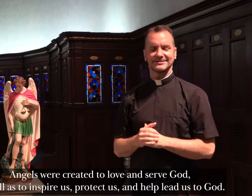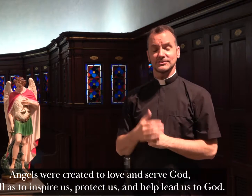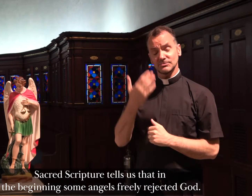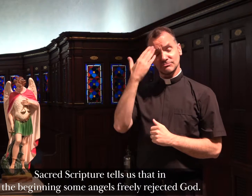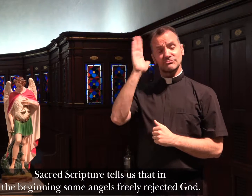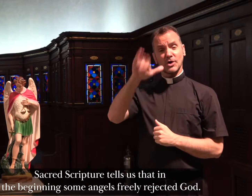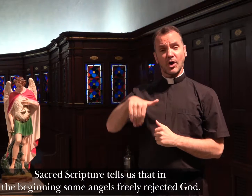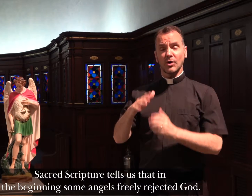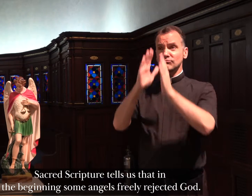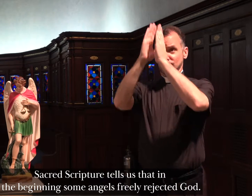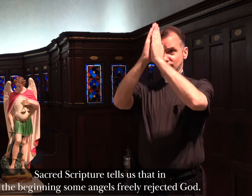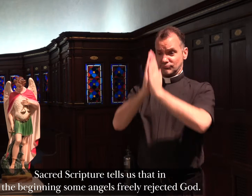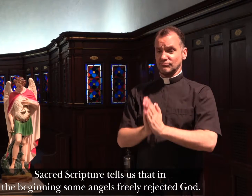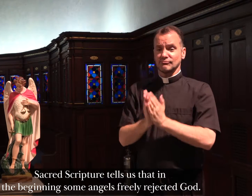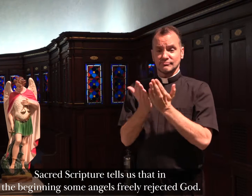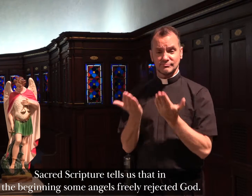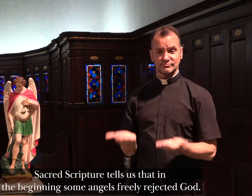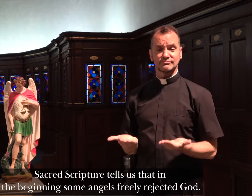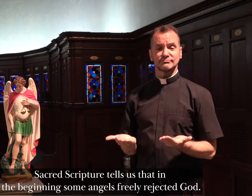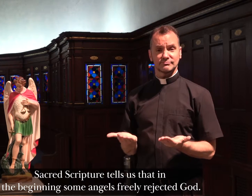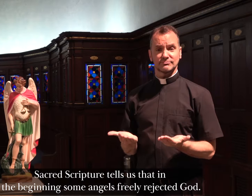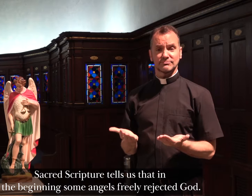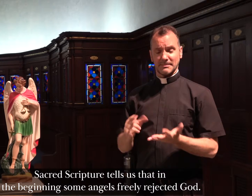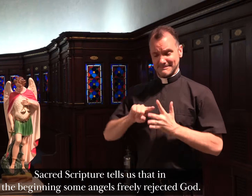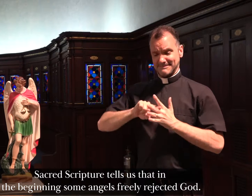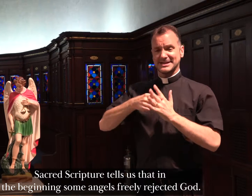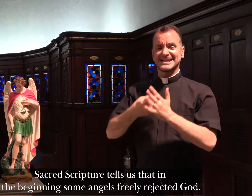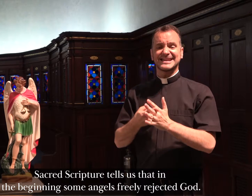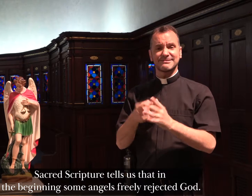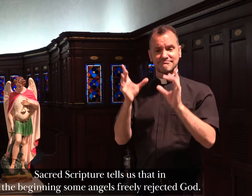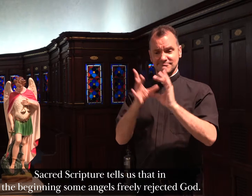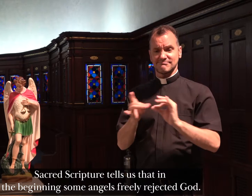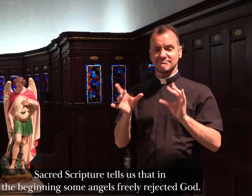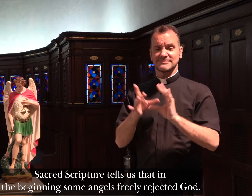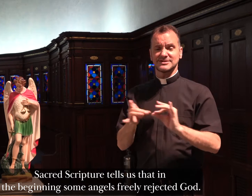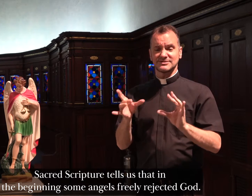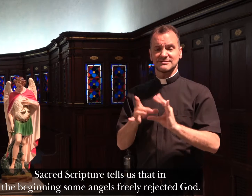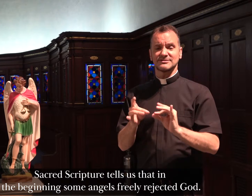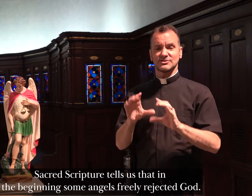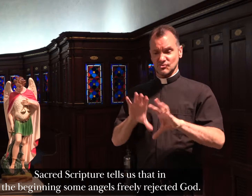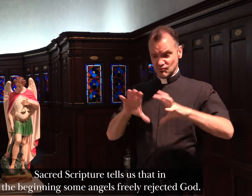Sacred Scripture tells us that in the beginning, some angels freely rejected God.